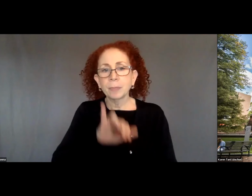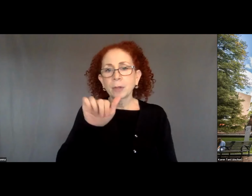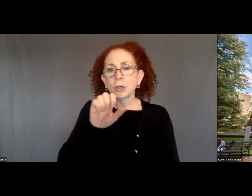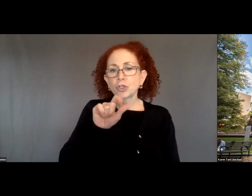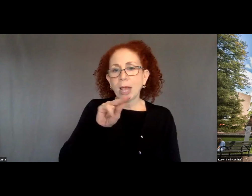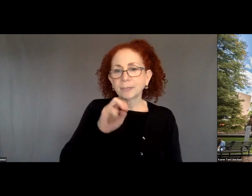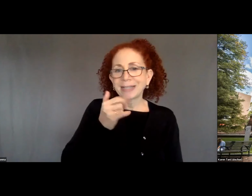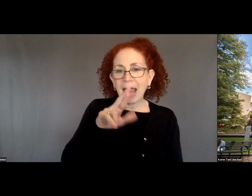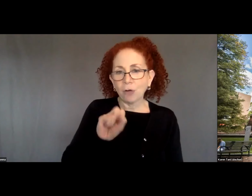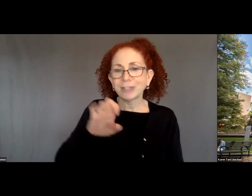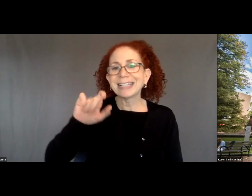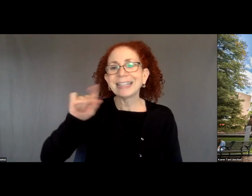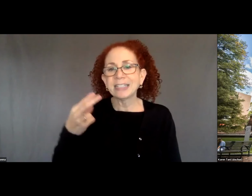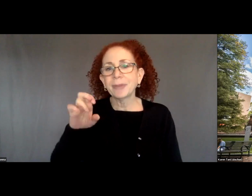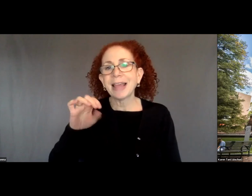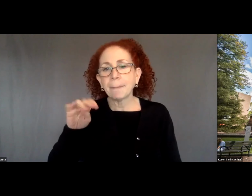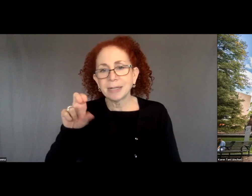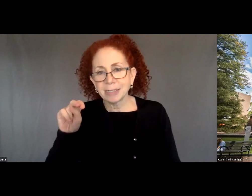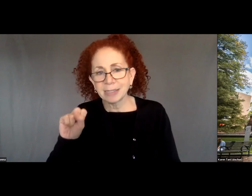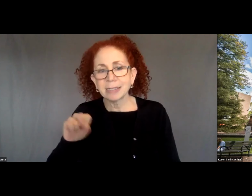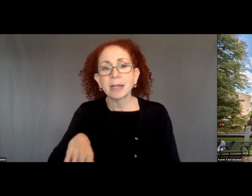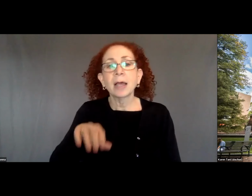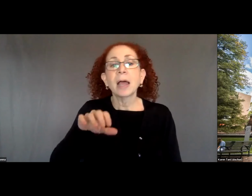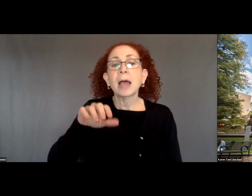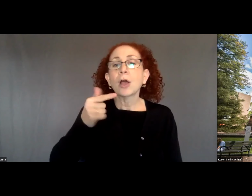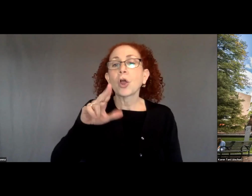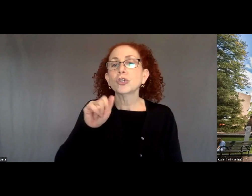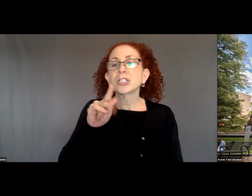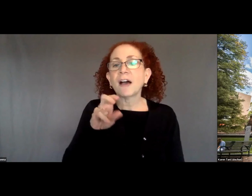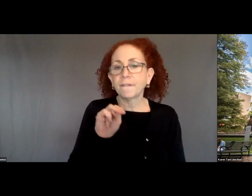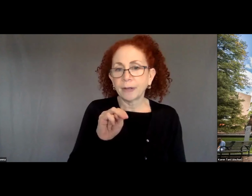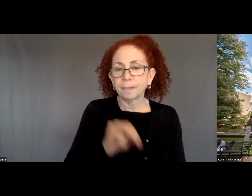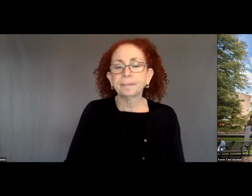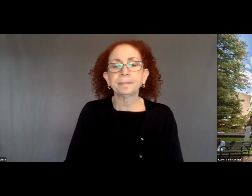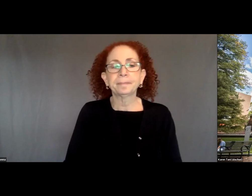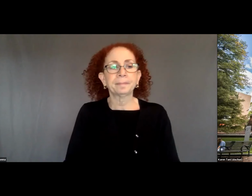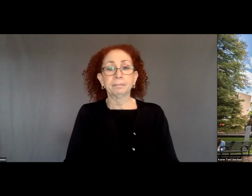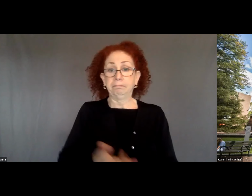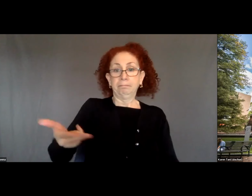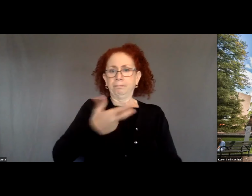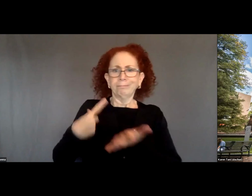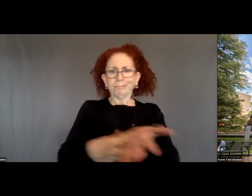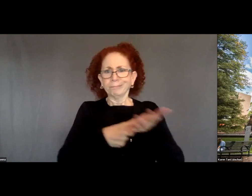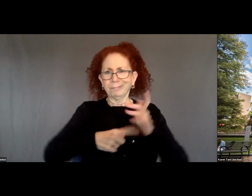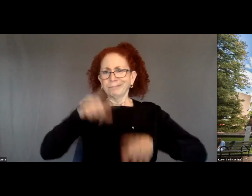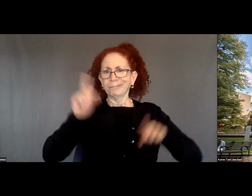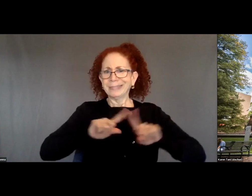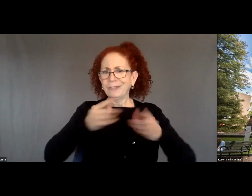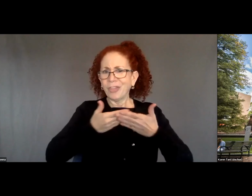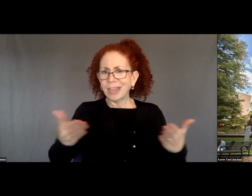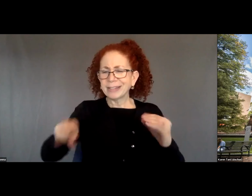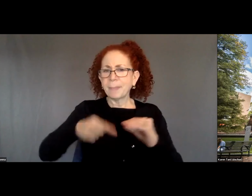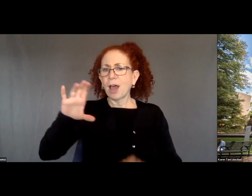Harris, Elizabeth Emmons, and Karin Gustafsson. They had a wide-ranging conversation about the idea of